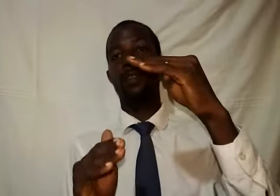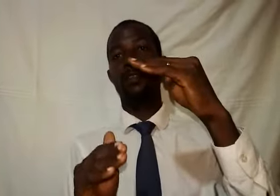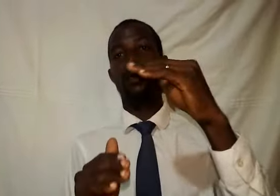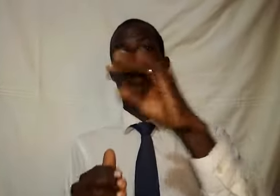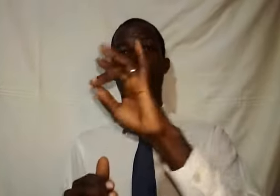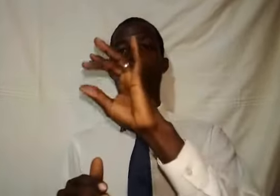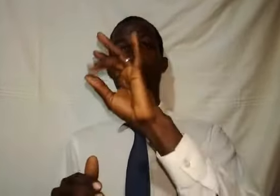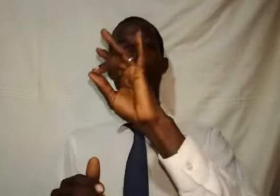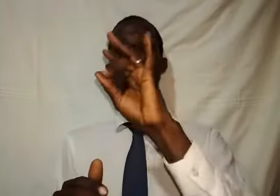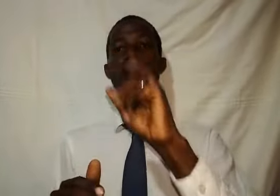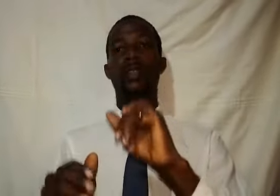18,